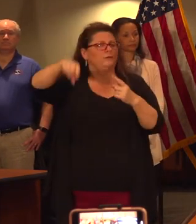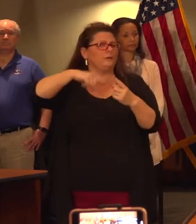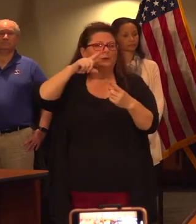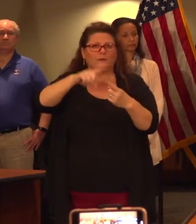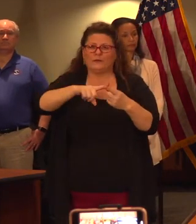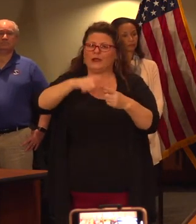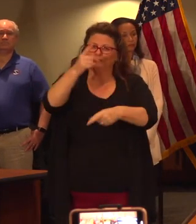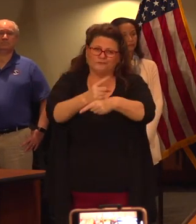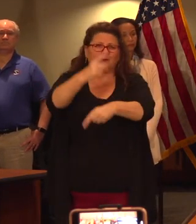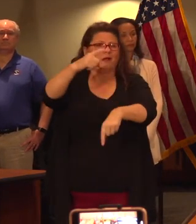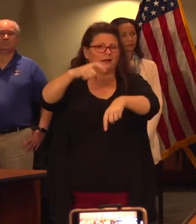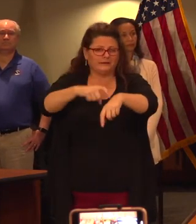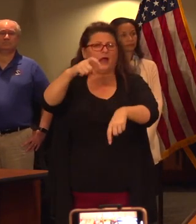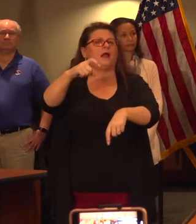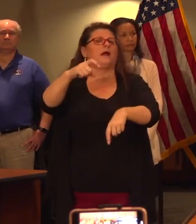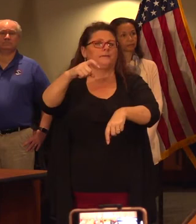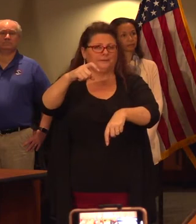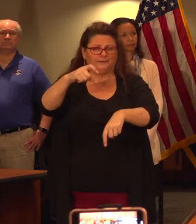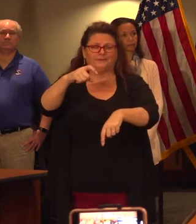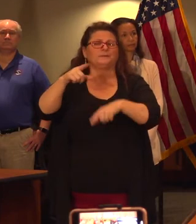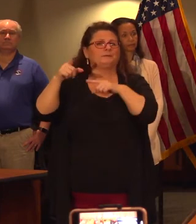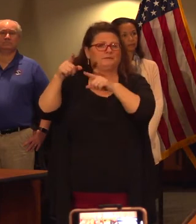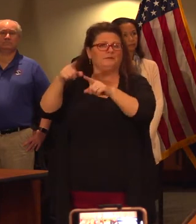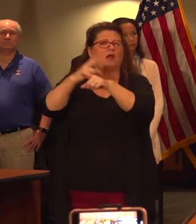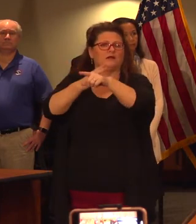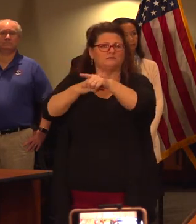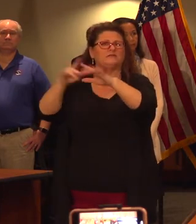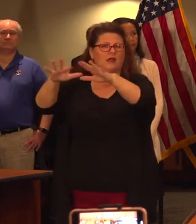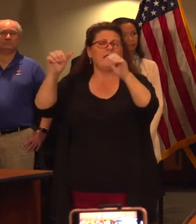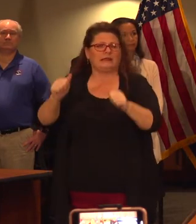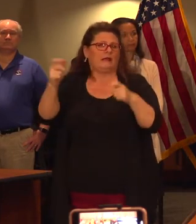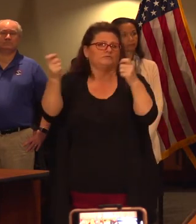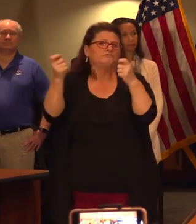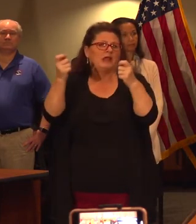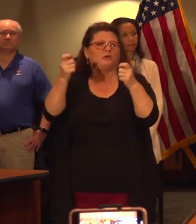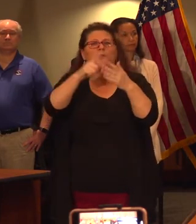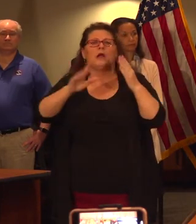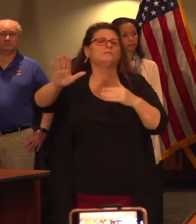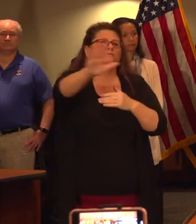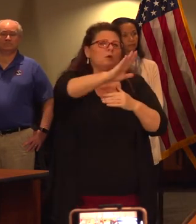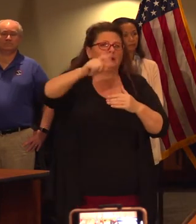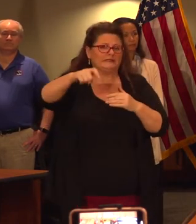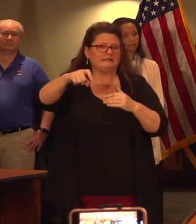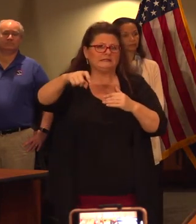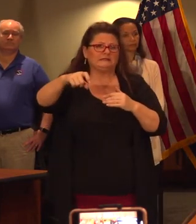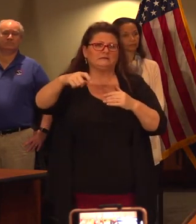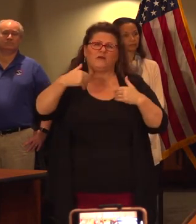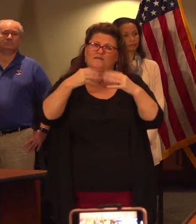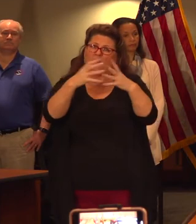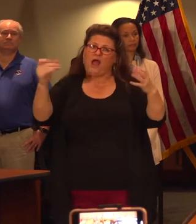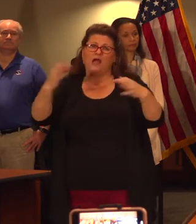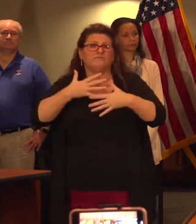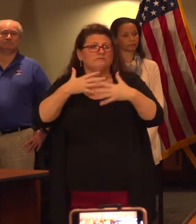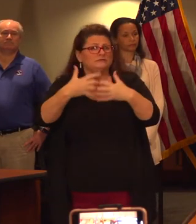to the extent it comes, they will be able to handle the medical needs of the people of South Carolina. We've got a lot of ventilators, we've got